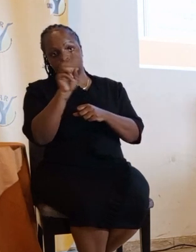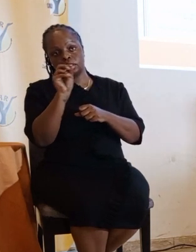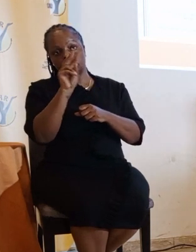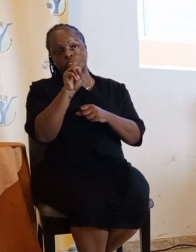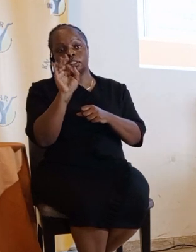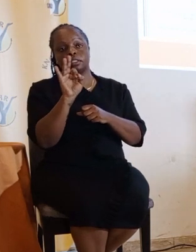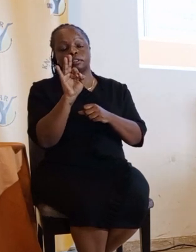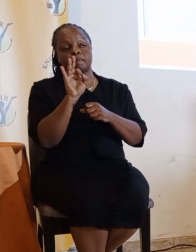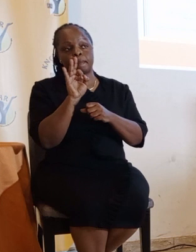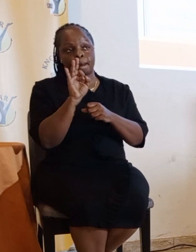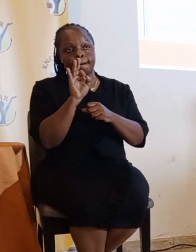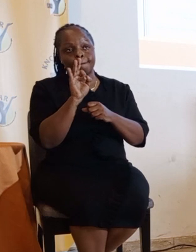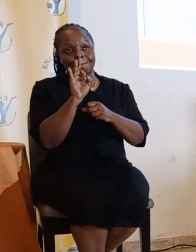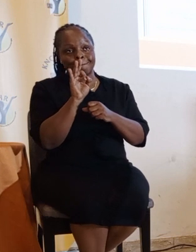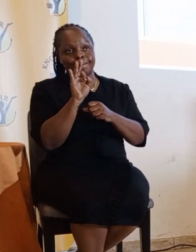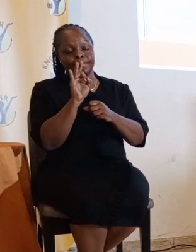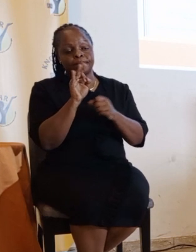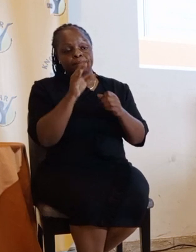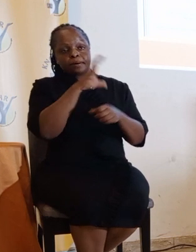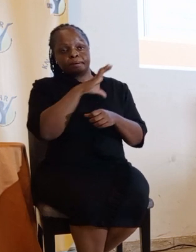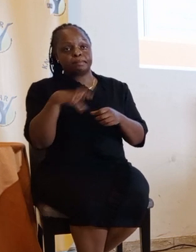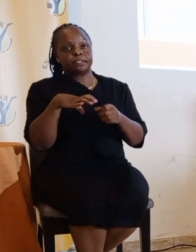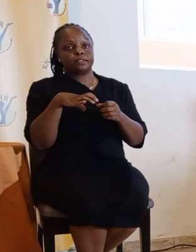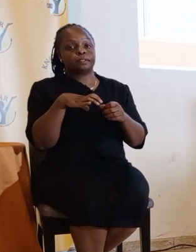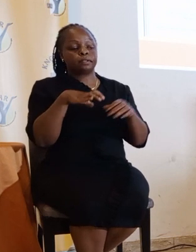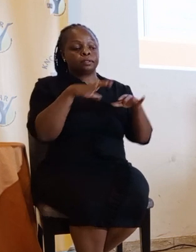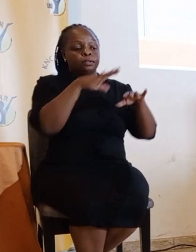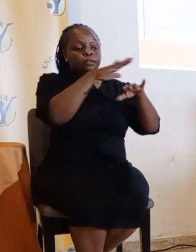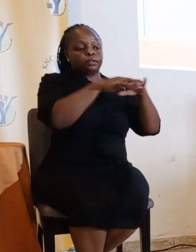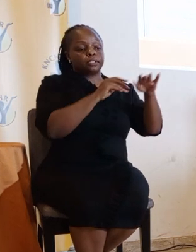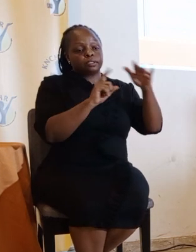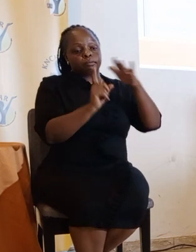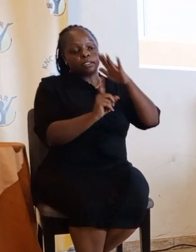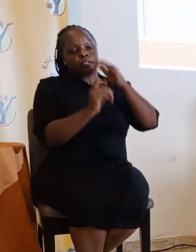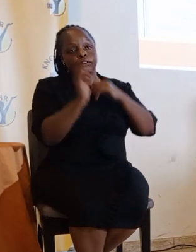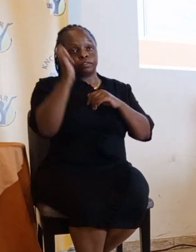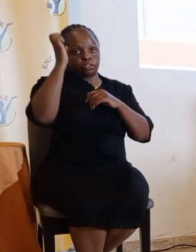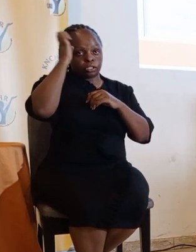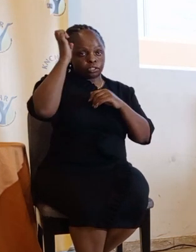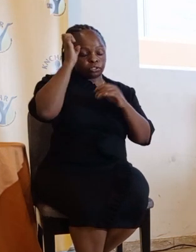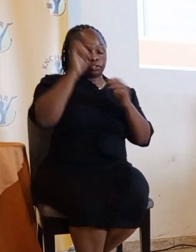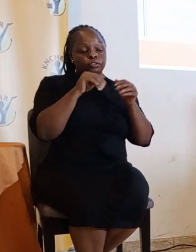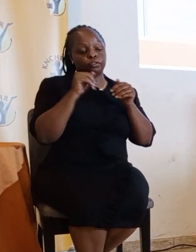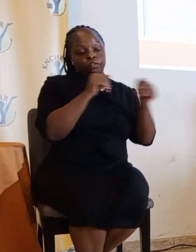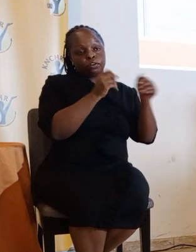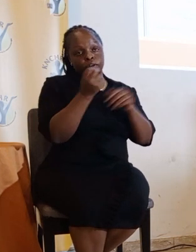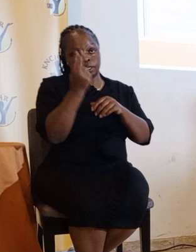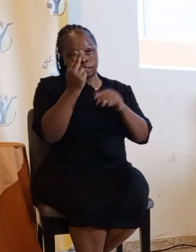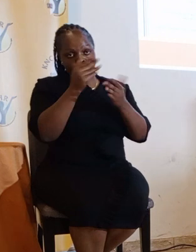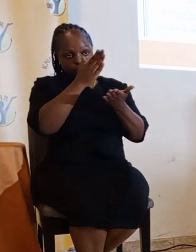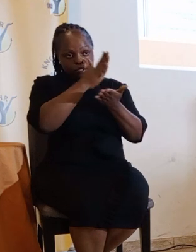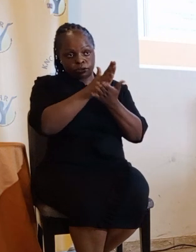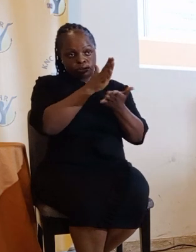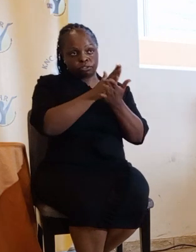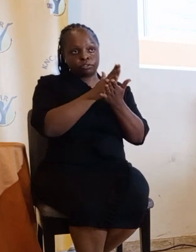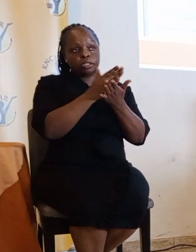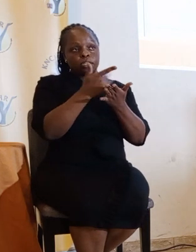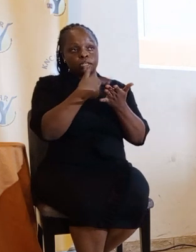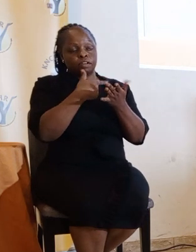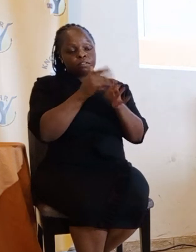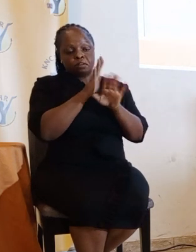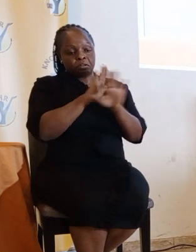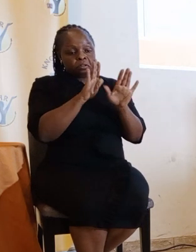2022-2023. The Commission calls on the Ministry of Education to follow up and ensure that there is